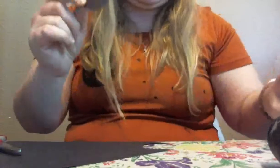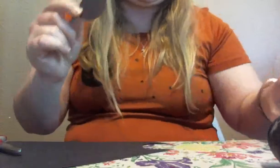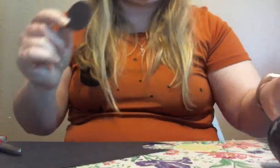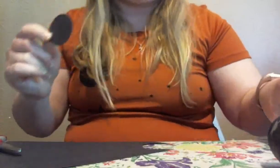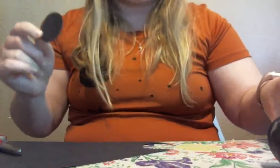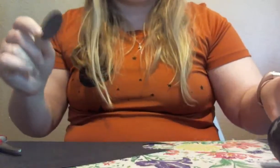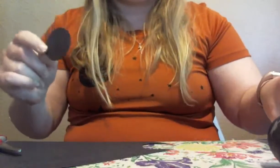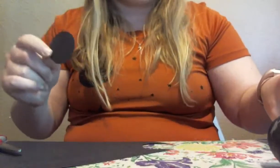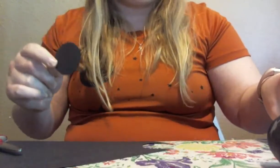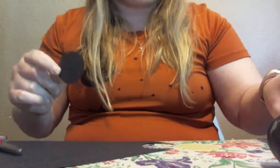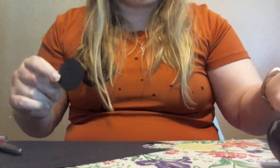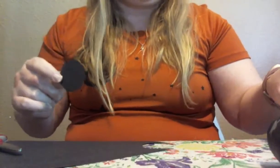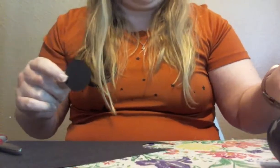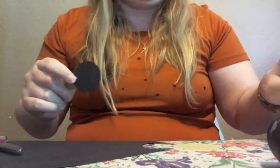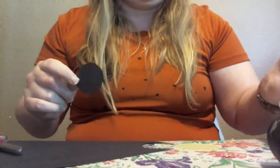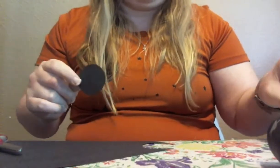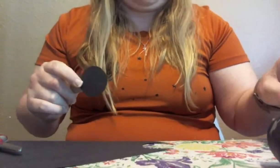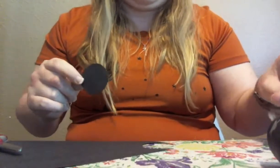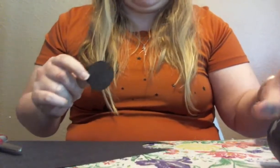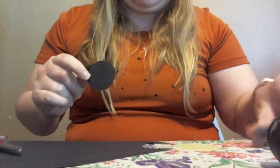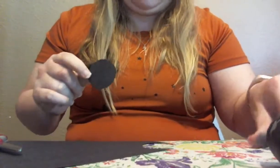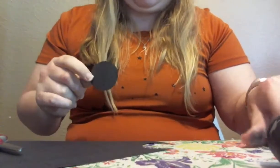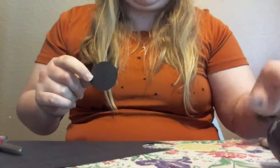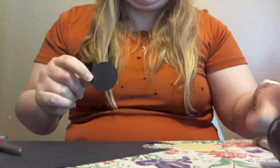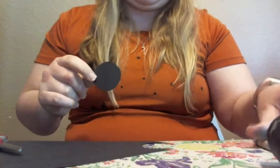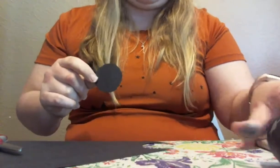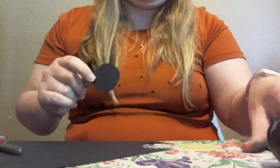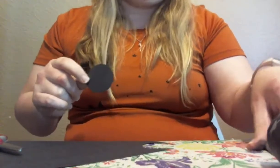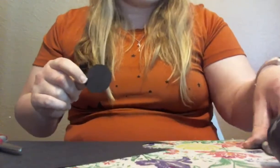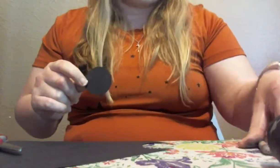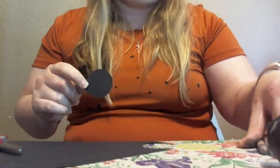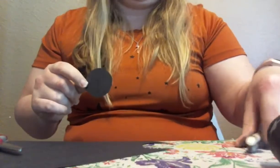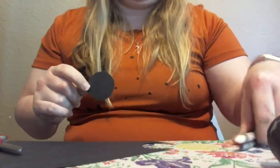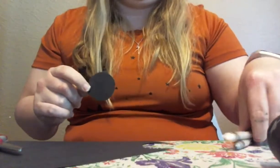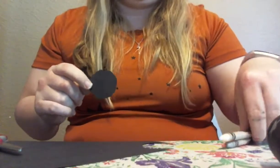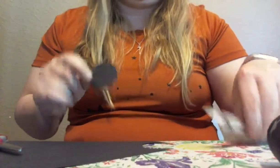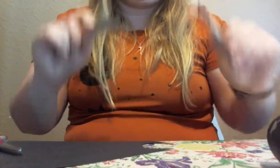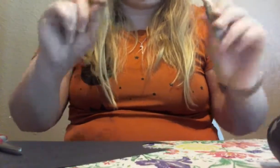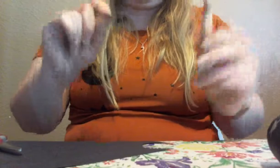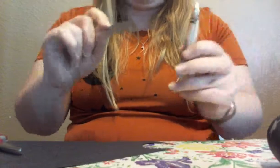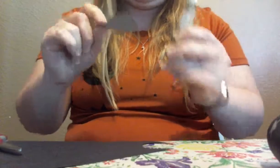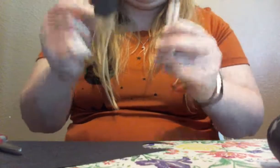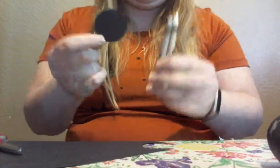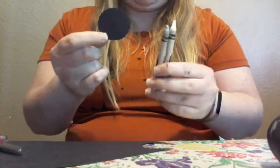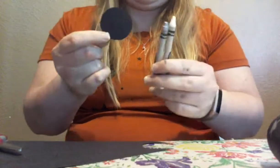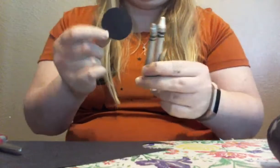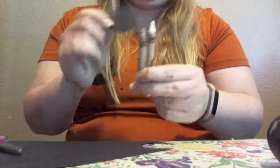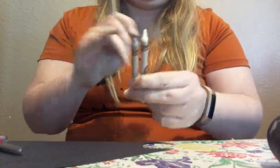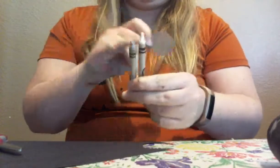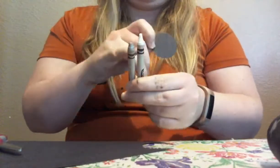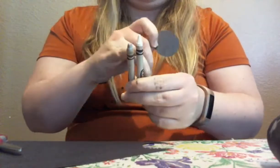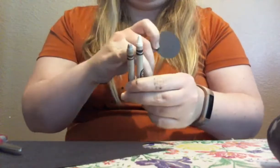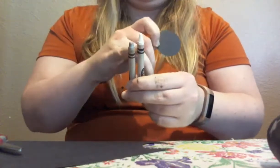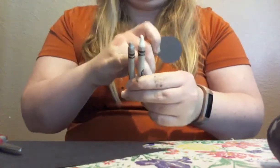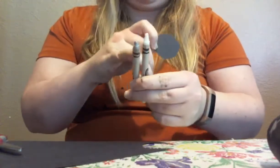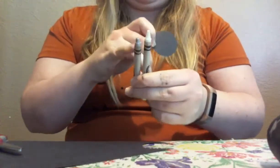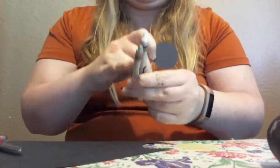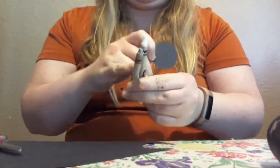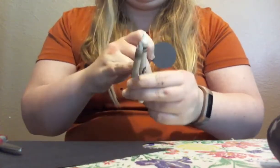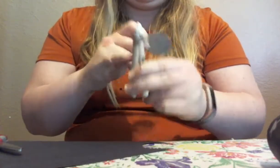is have two options here. You can either draw on one side with your white